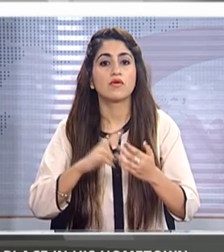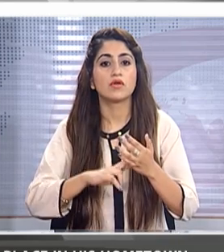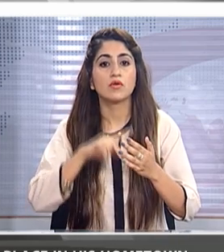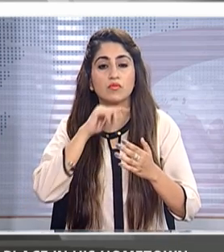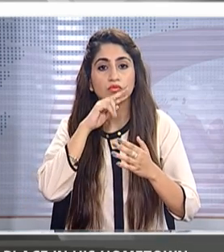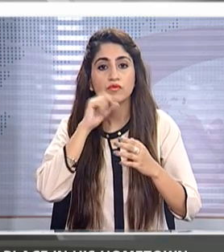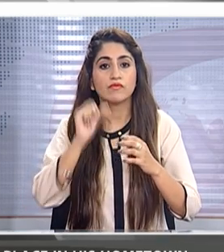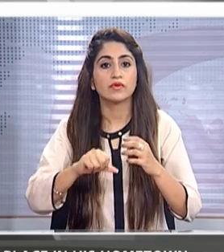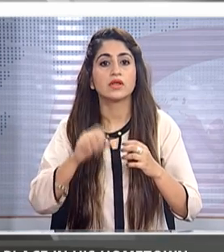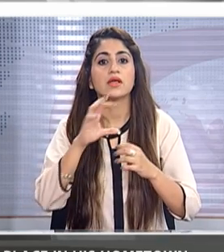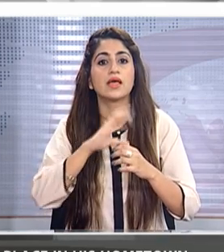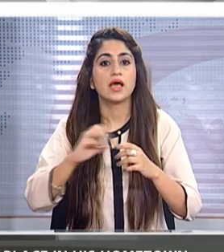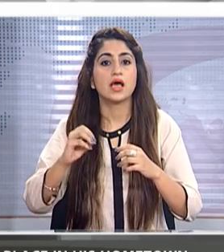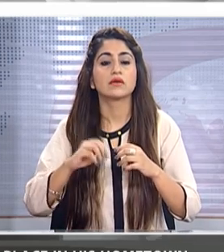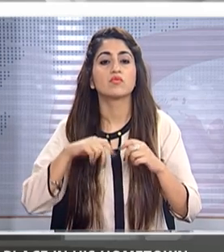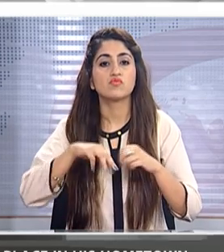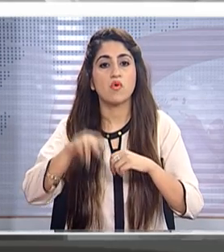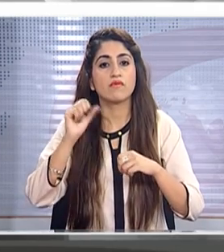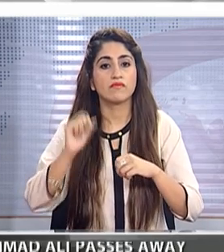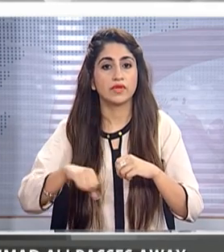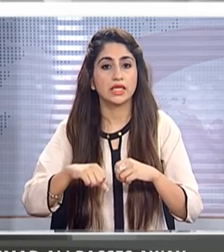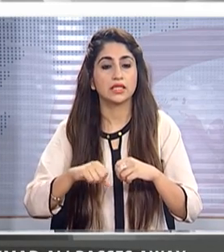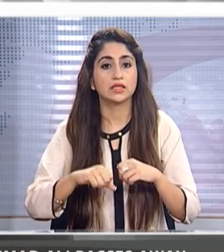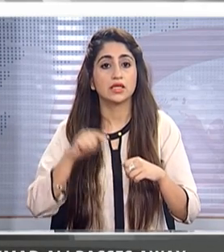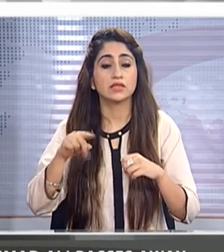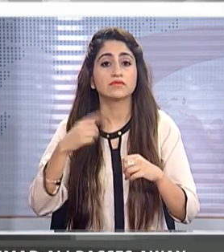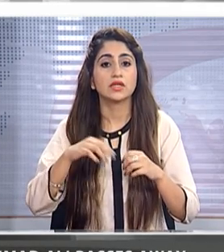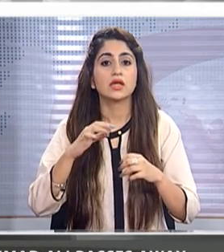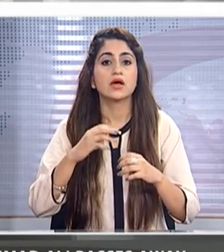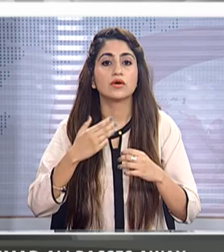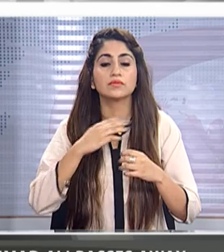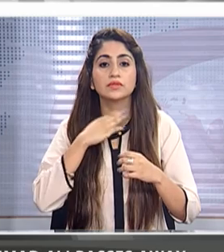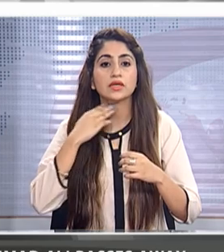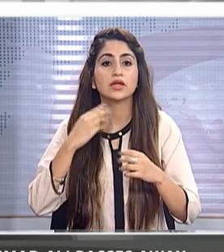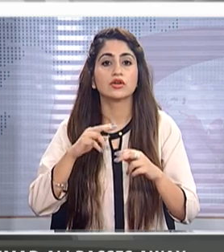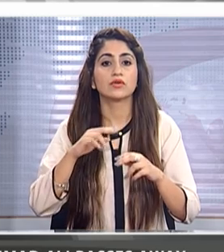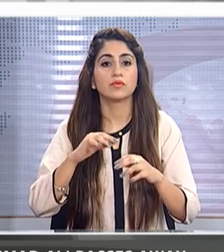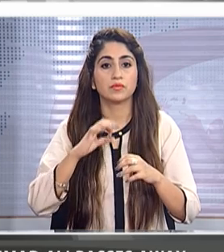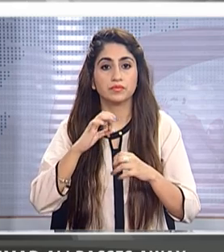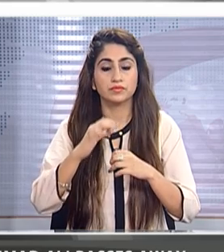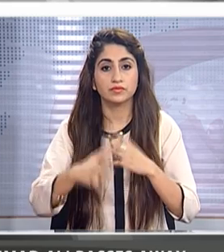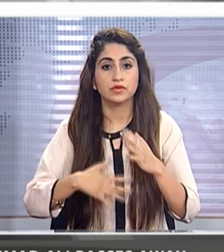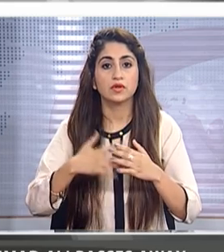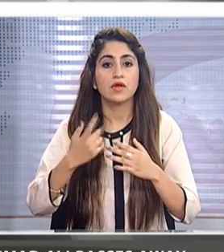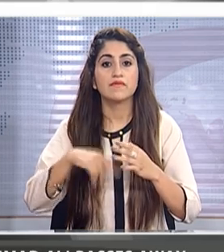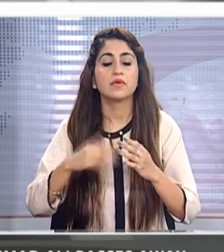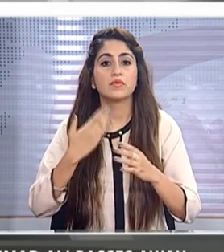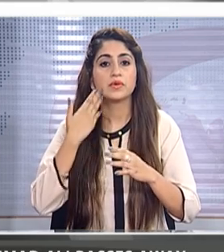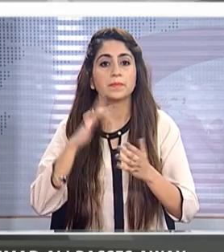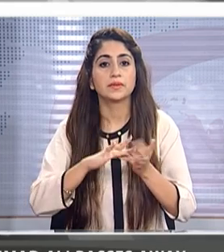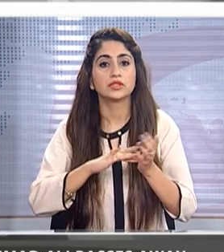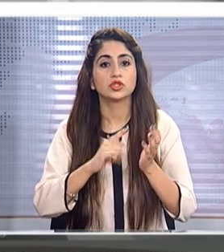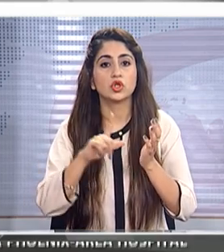his legendary verbal grace and his physical dexterity. His funeral service will take place at his hometown of